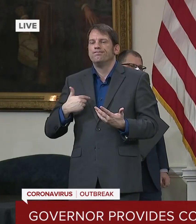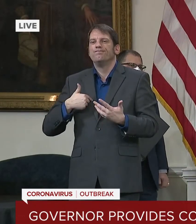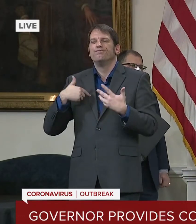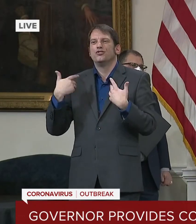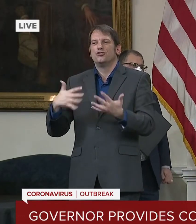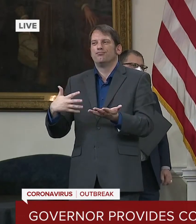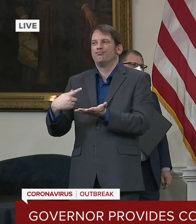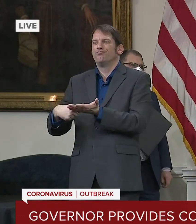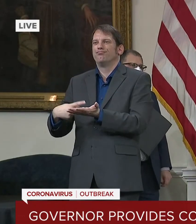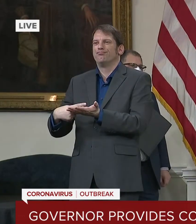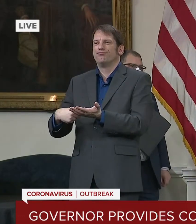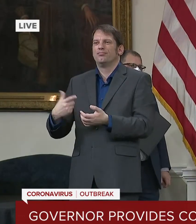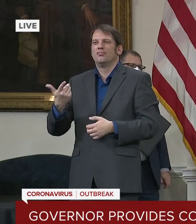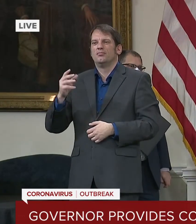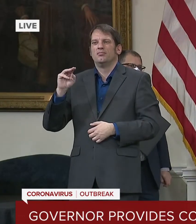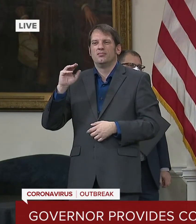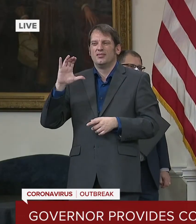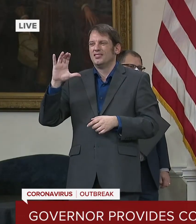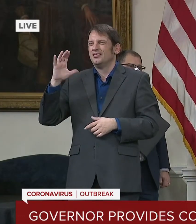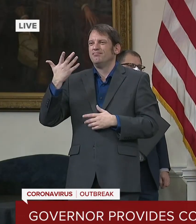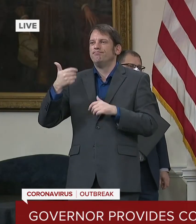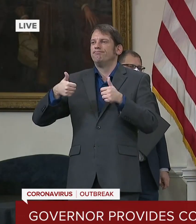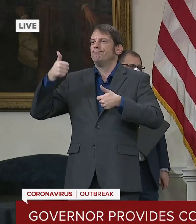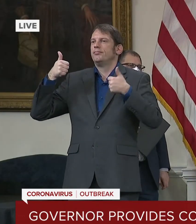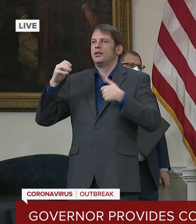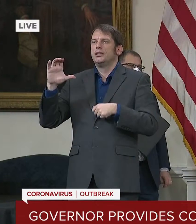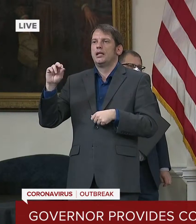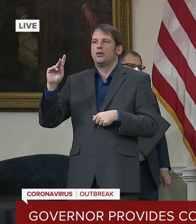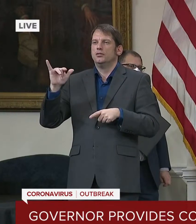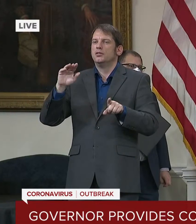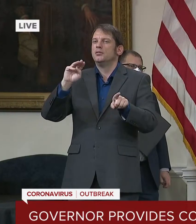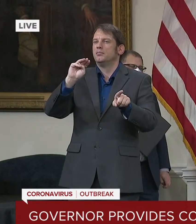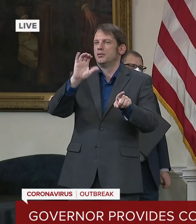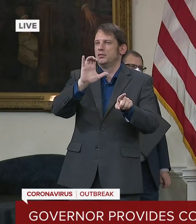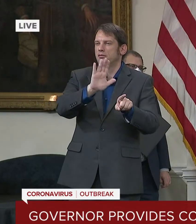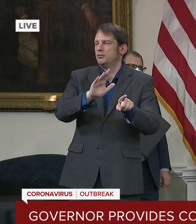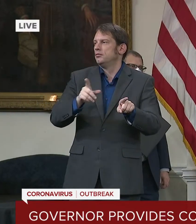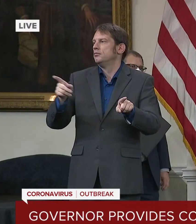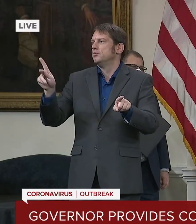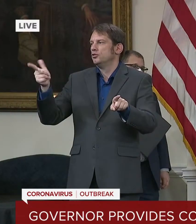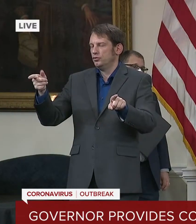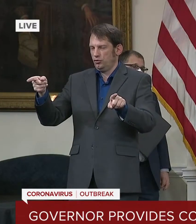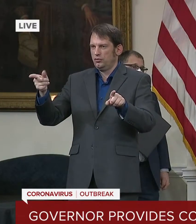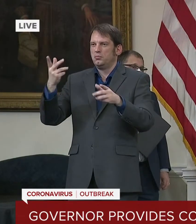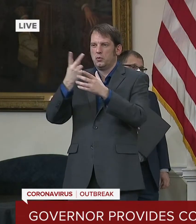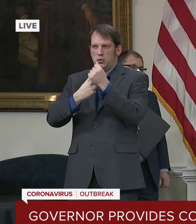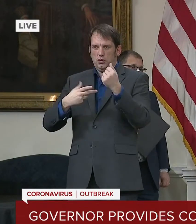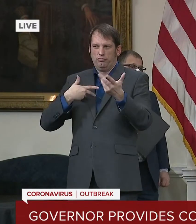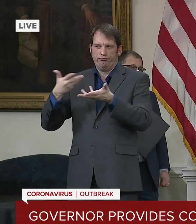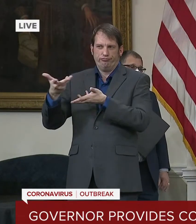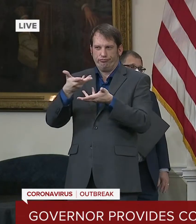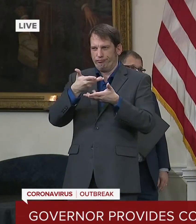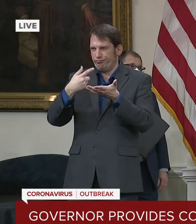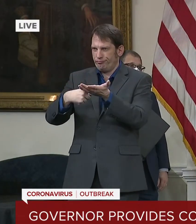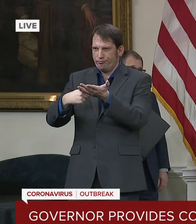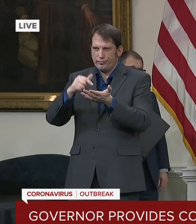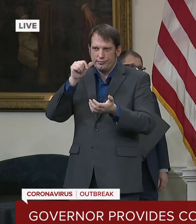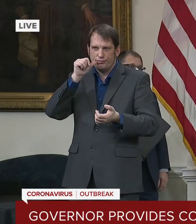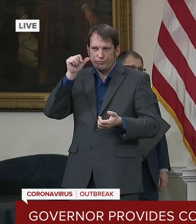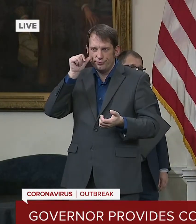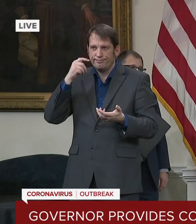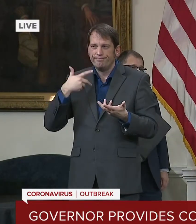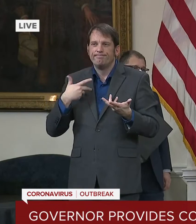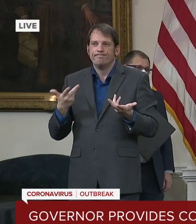from Montgomery County yesterday, and Lieutenant Governor spoke with Prince George's County yesterday. just really came to our attention. Our